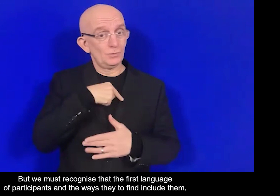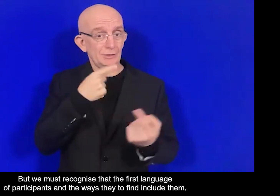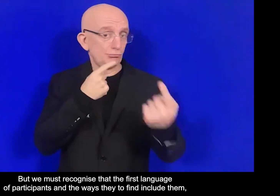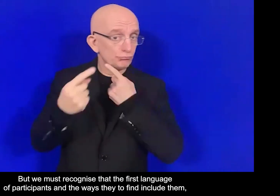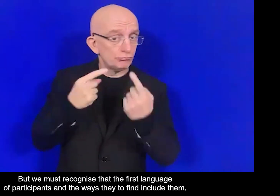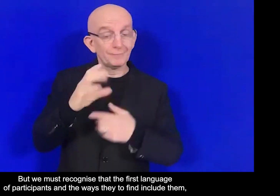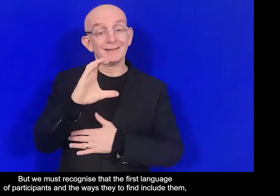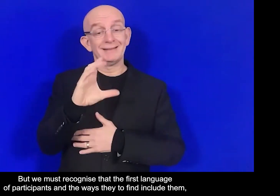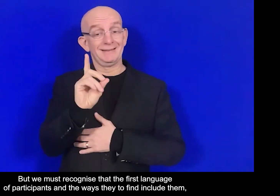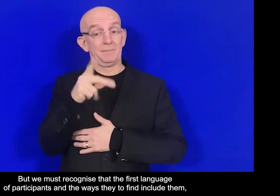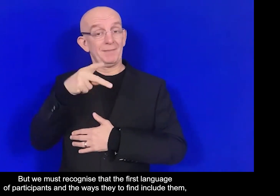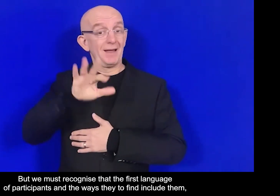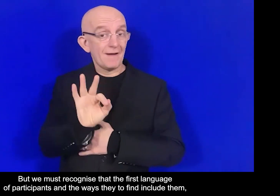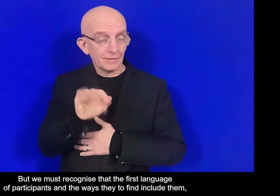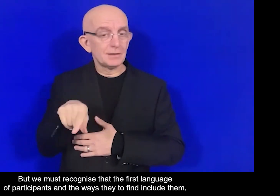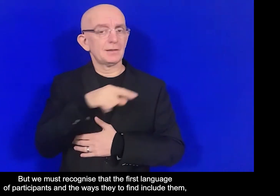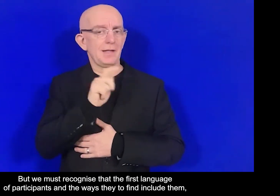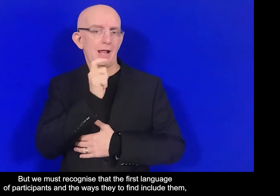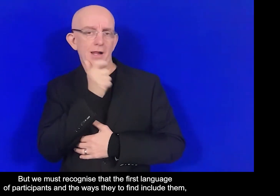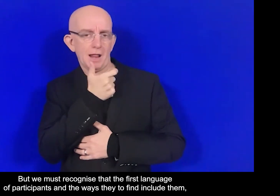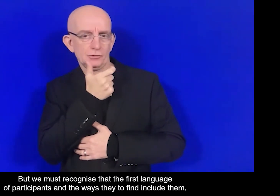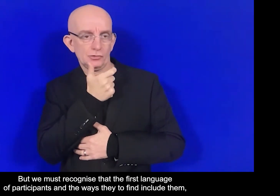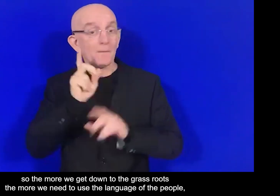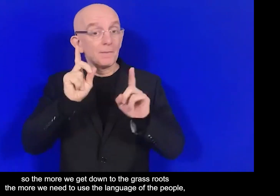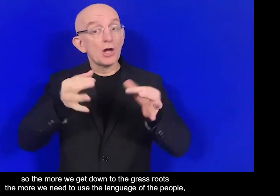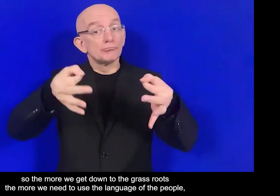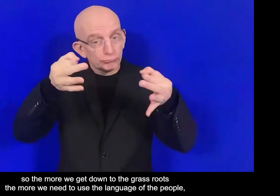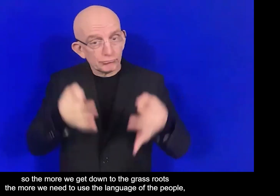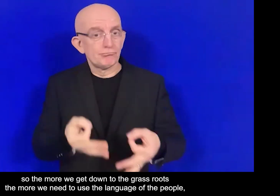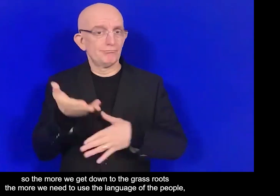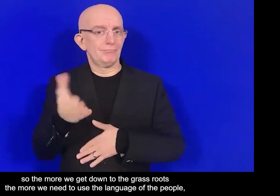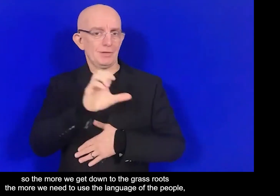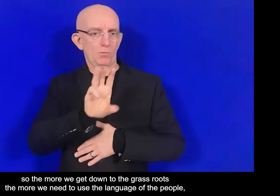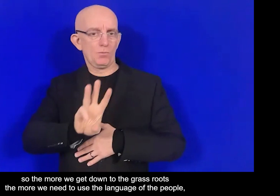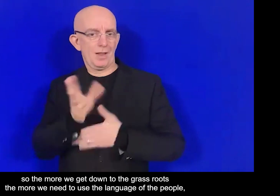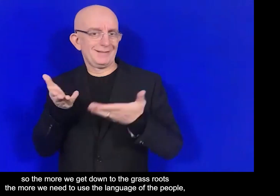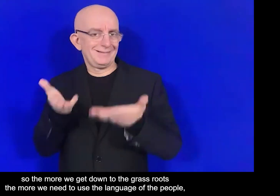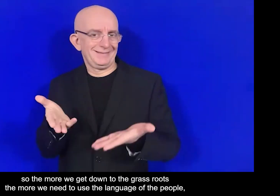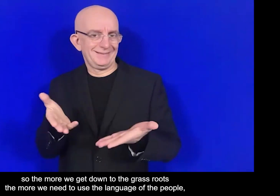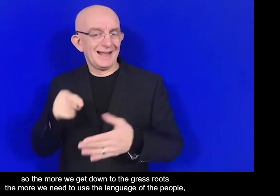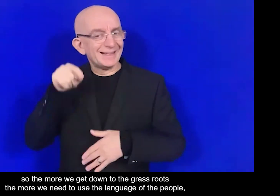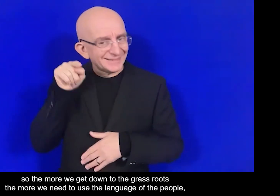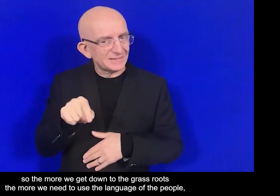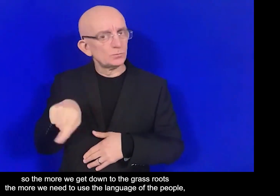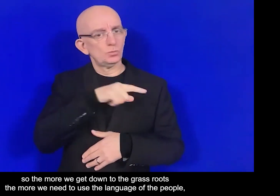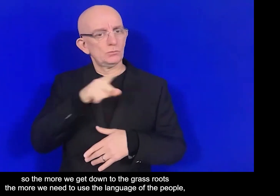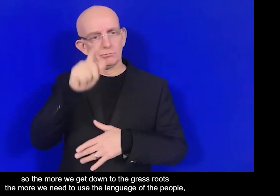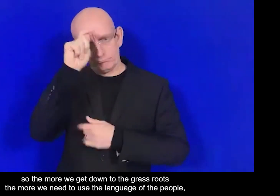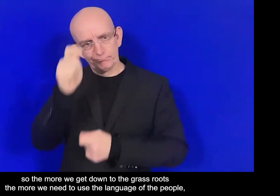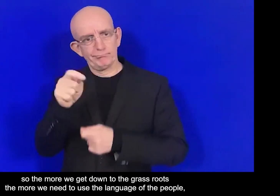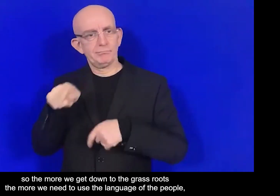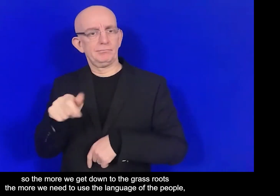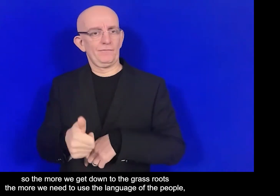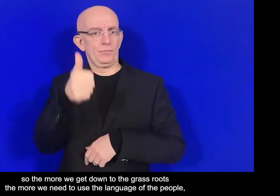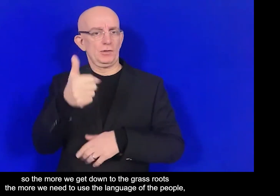of participants and the ways they find to include them. So the more we get down to the grassroots, the